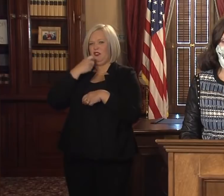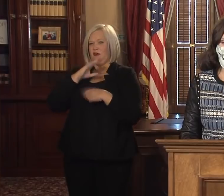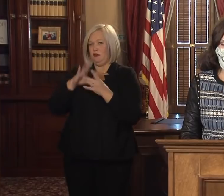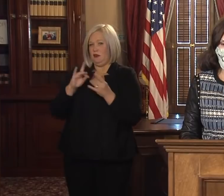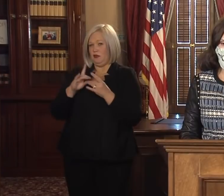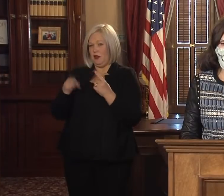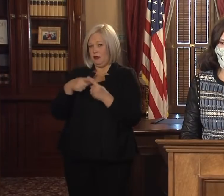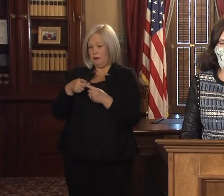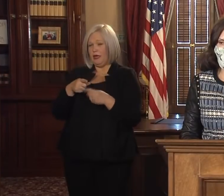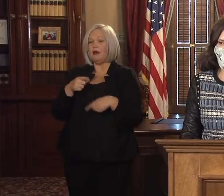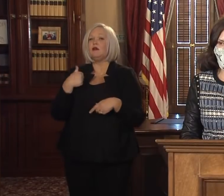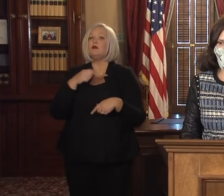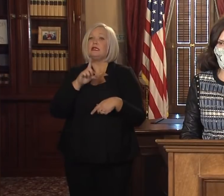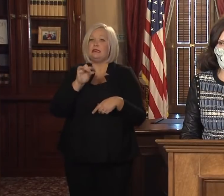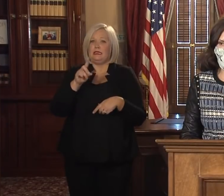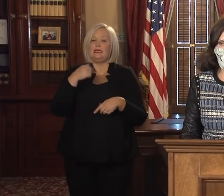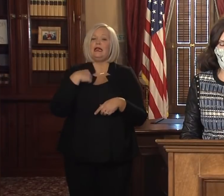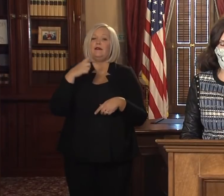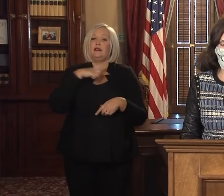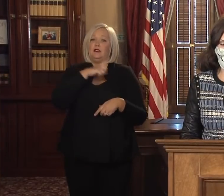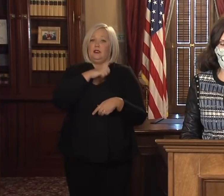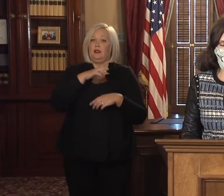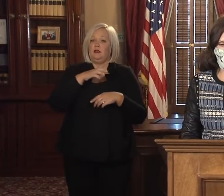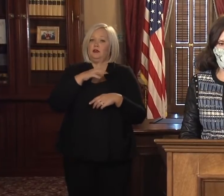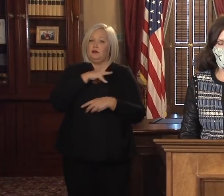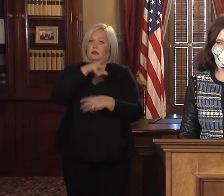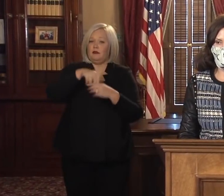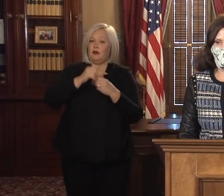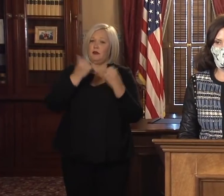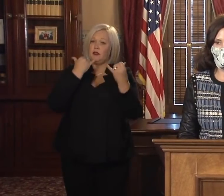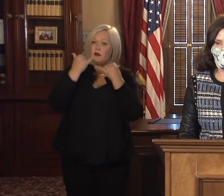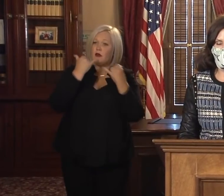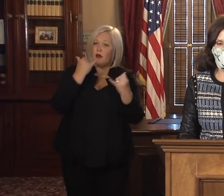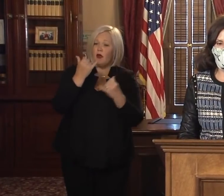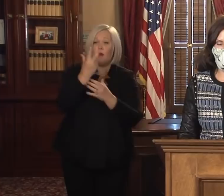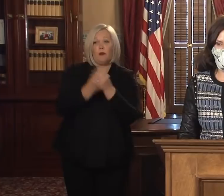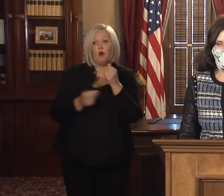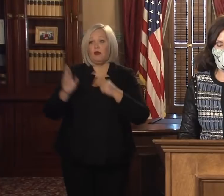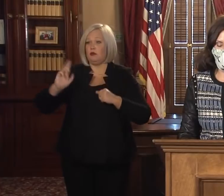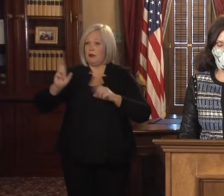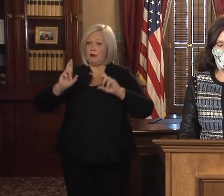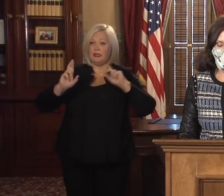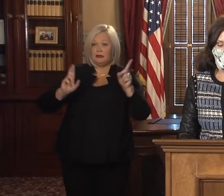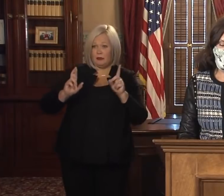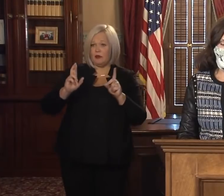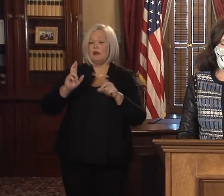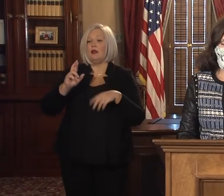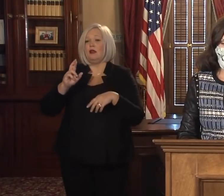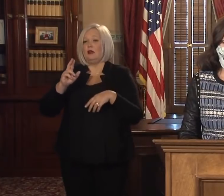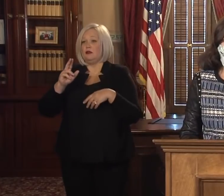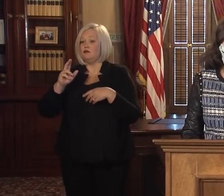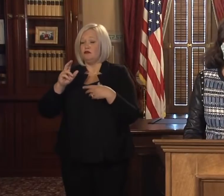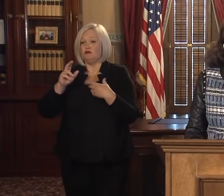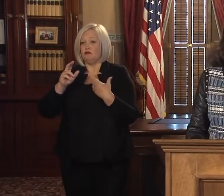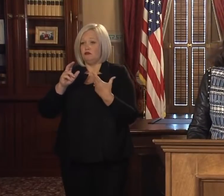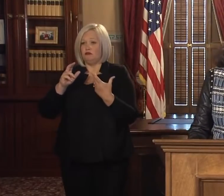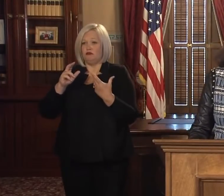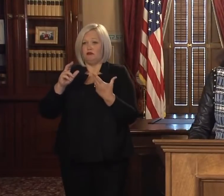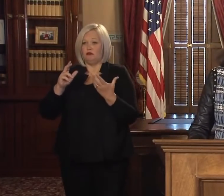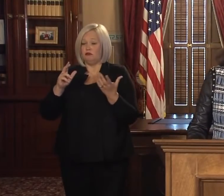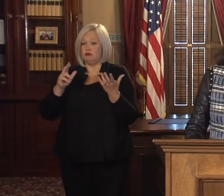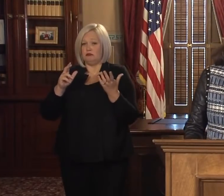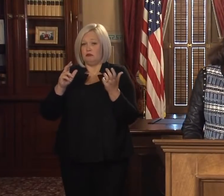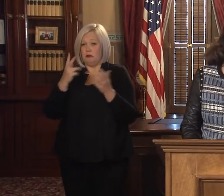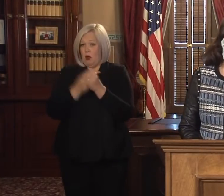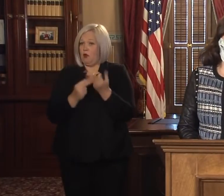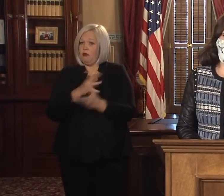and we did have legislators on that call, members of both parties in both chambers. I think it's important,